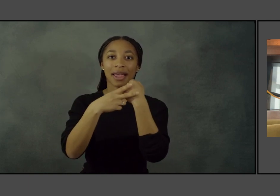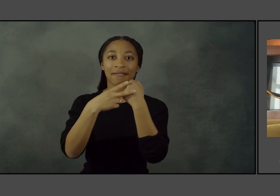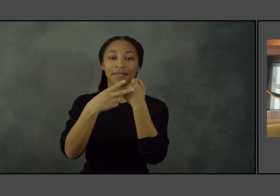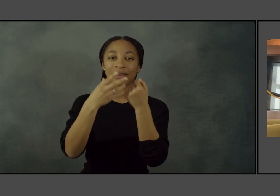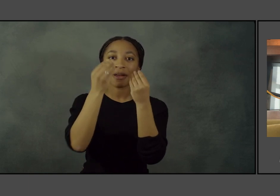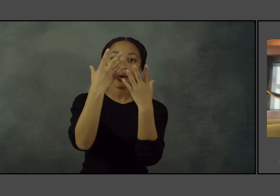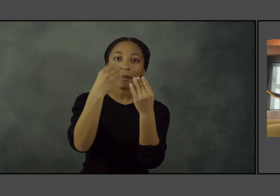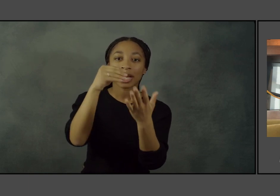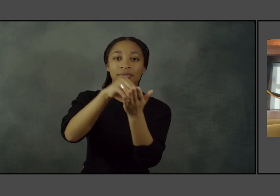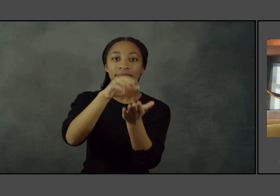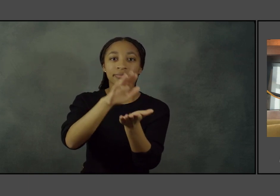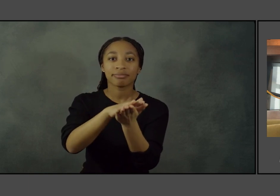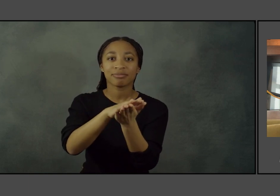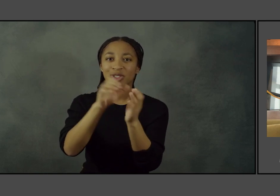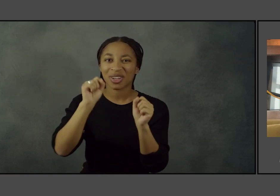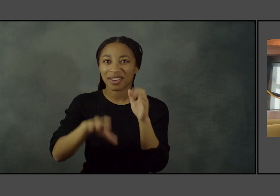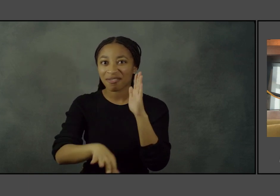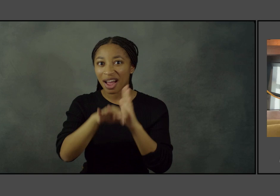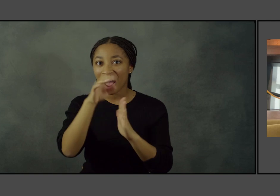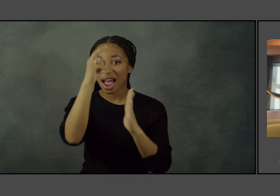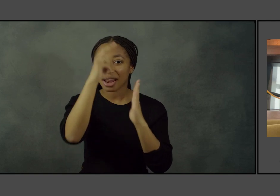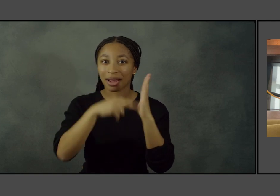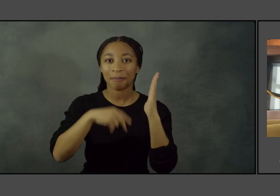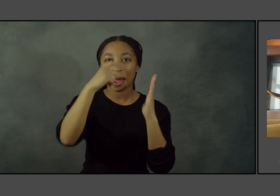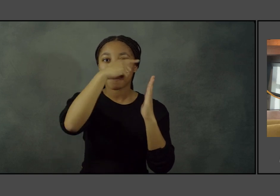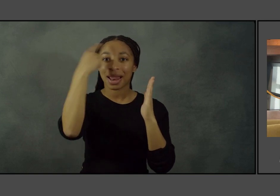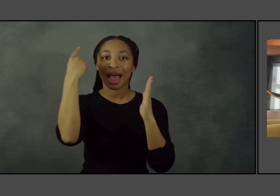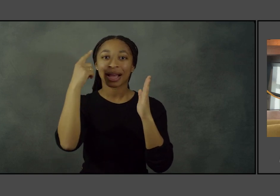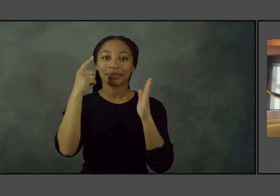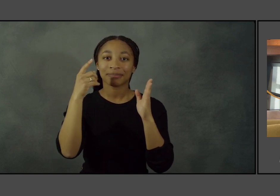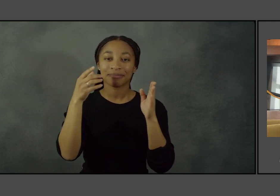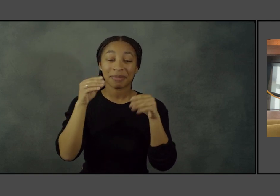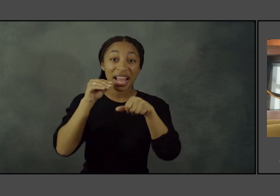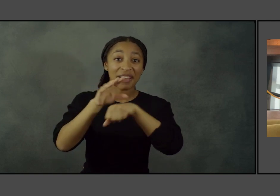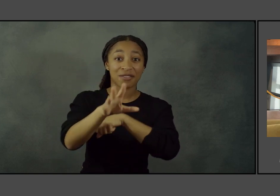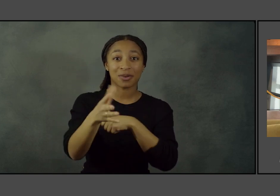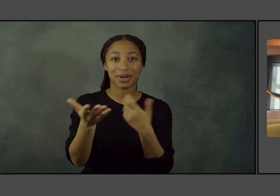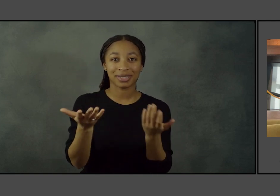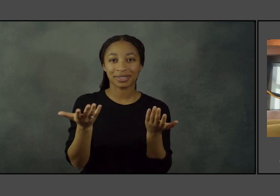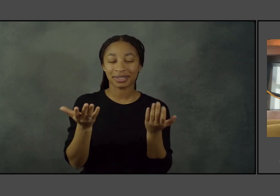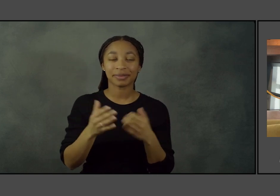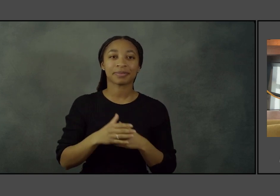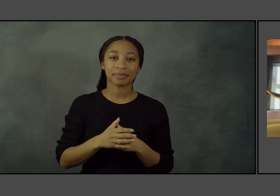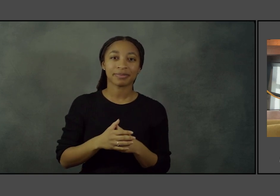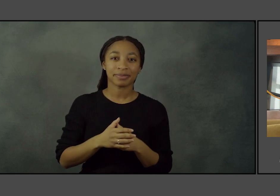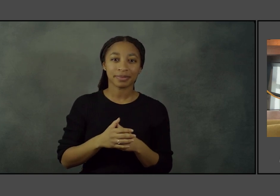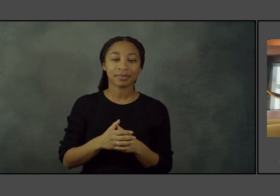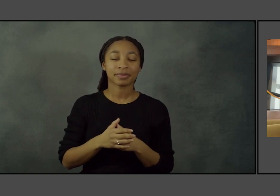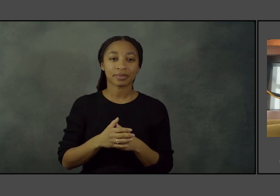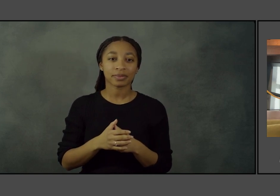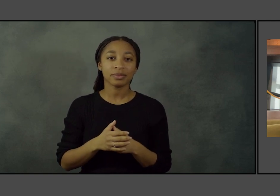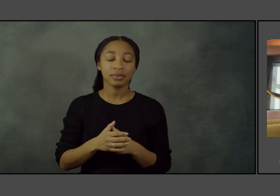indigenous, inter-influencing is happening. And I also feel that as the